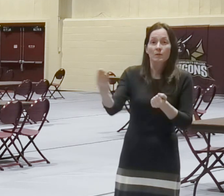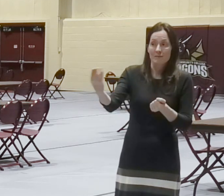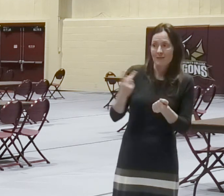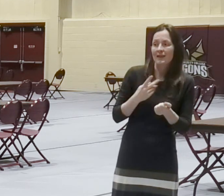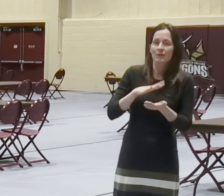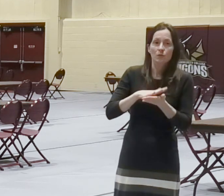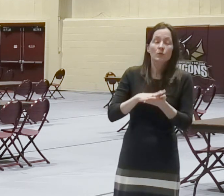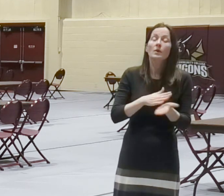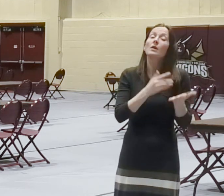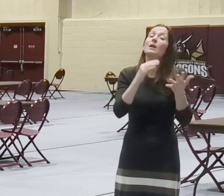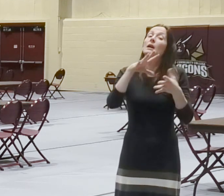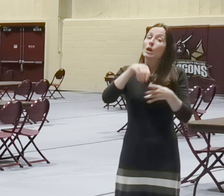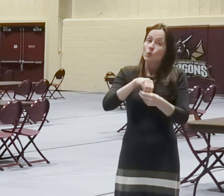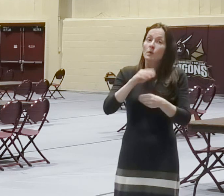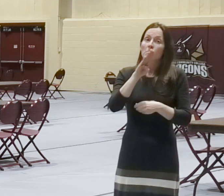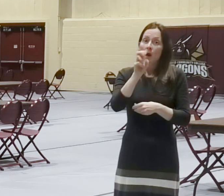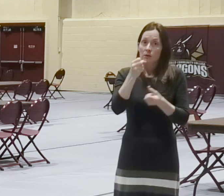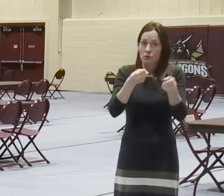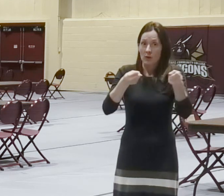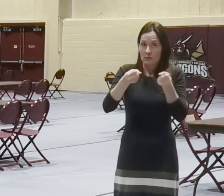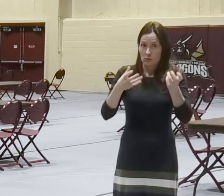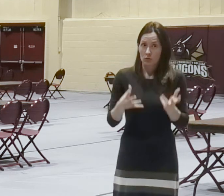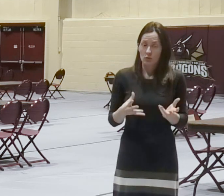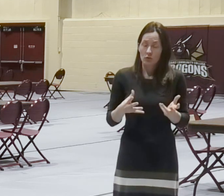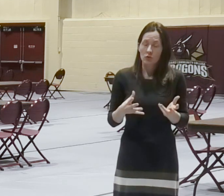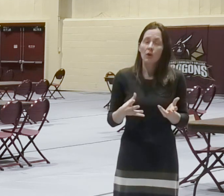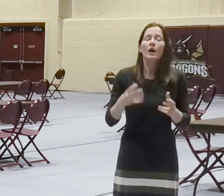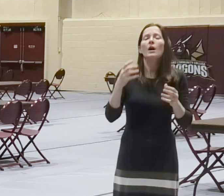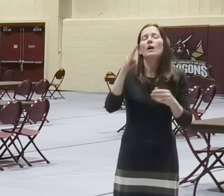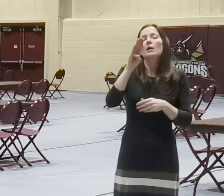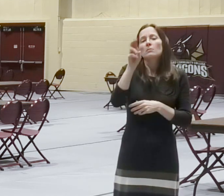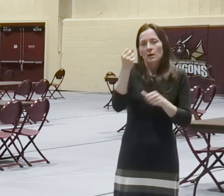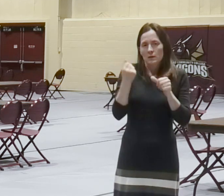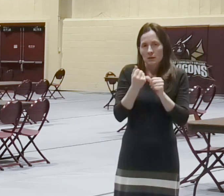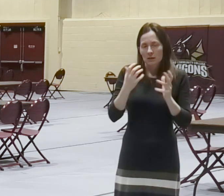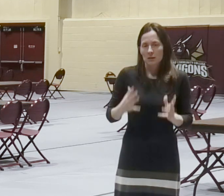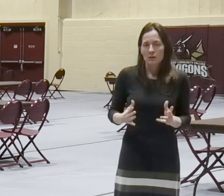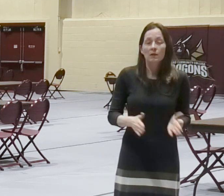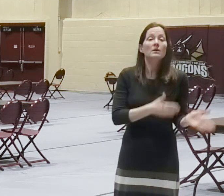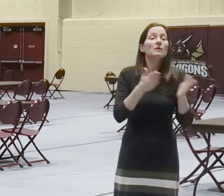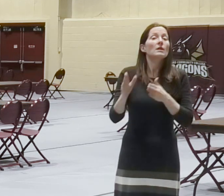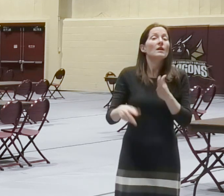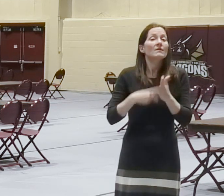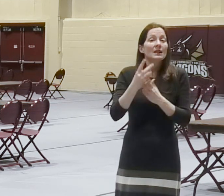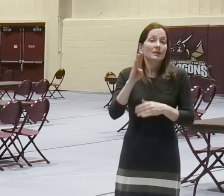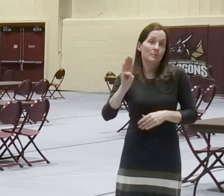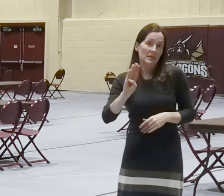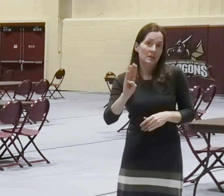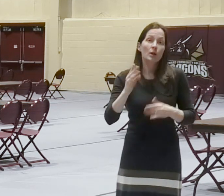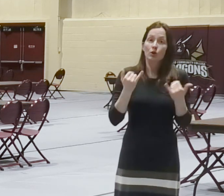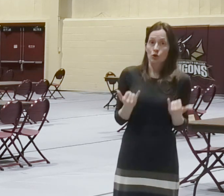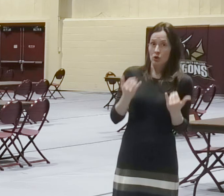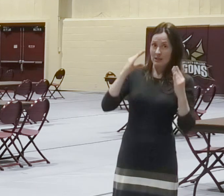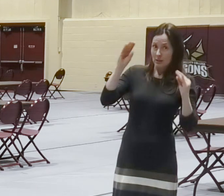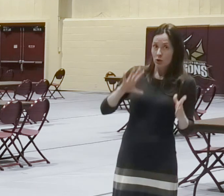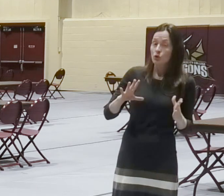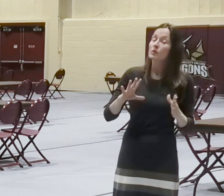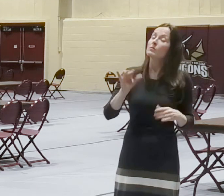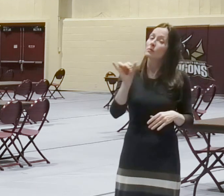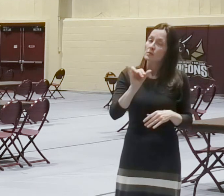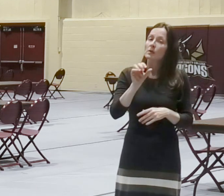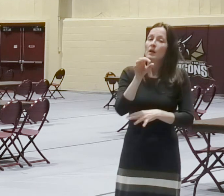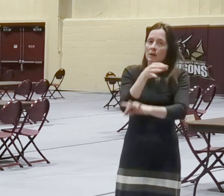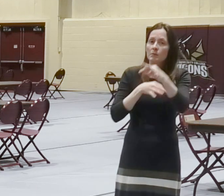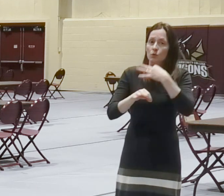bus assistants. Phase 3, all of our school-based staff, including current substitute teachers. And Phase